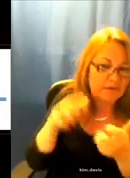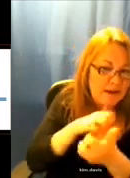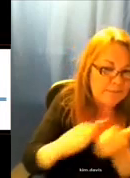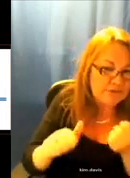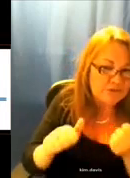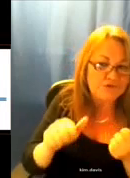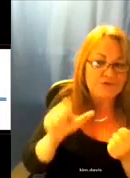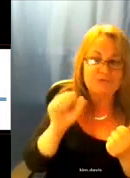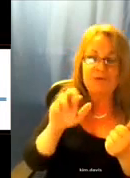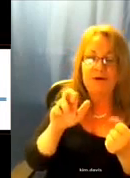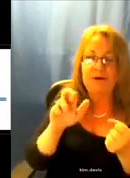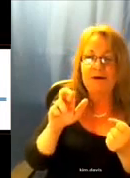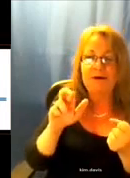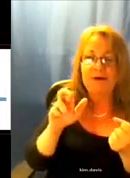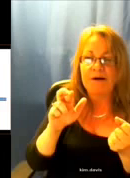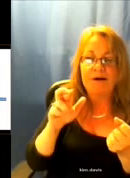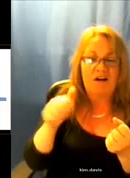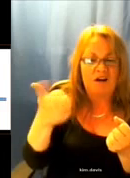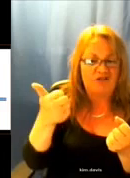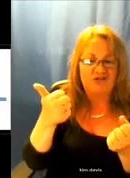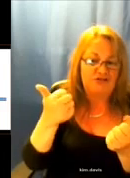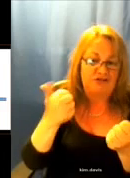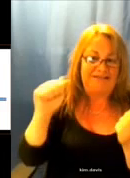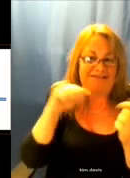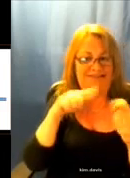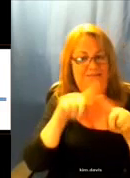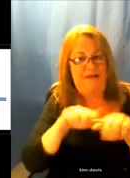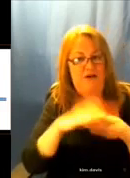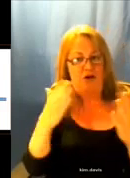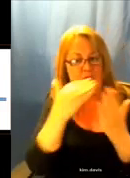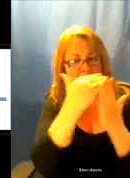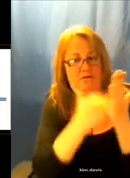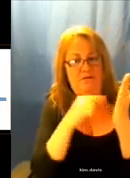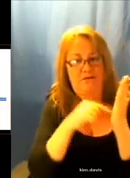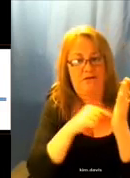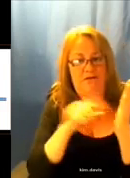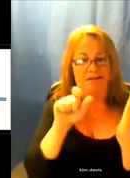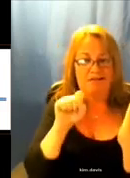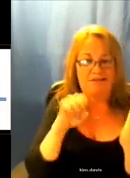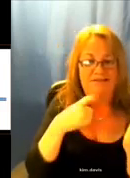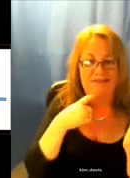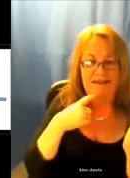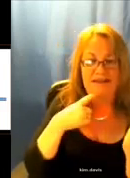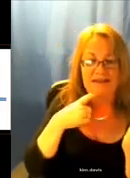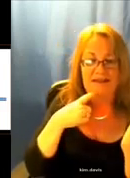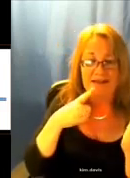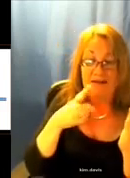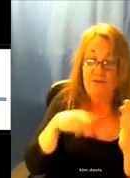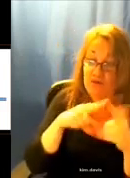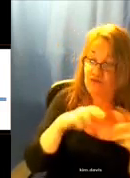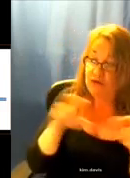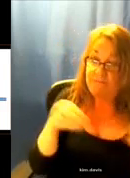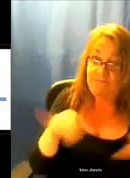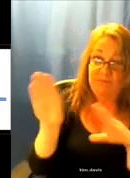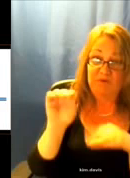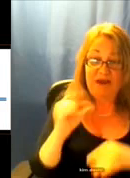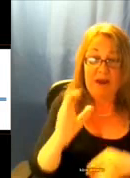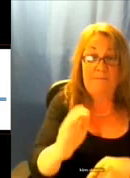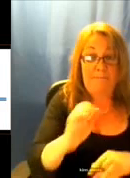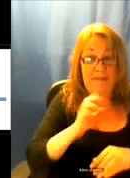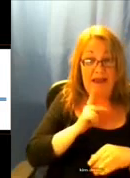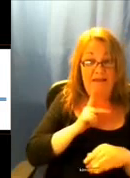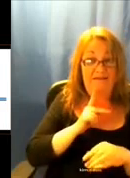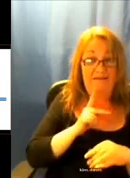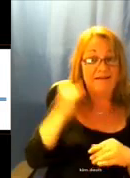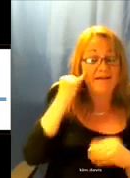And that's for the purposes of those who, depending on the list and what the lease